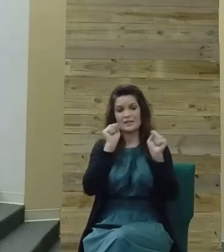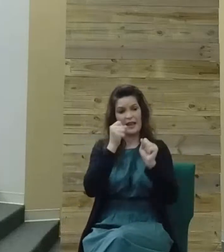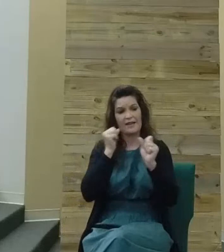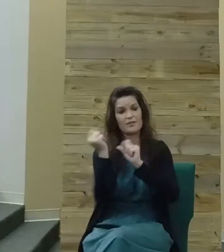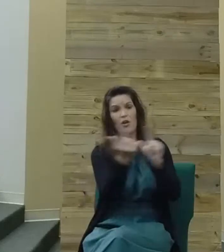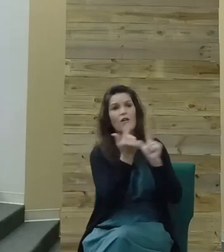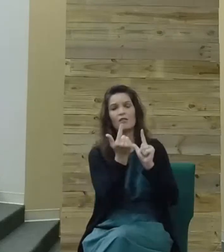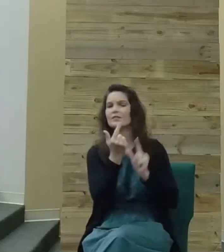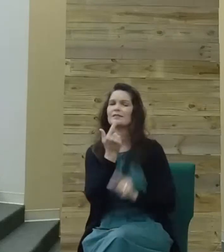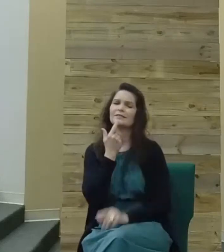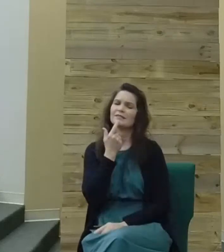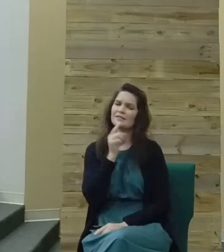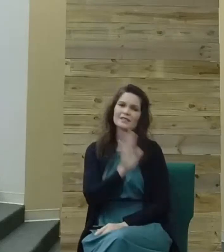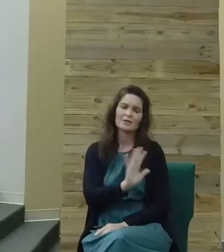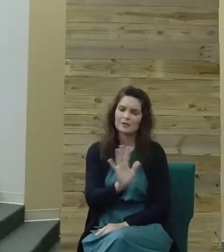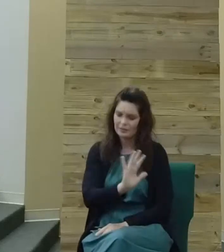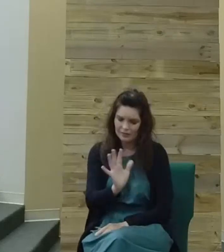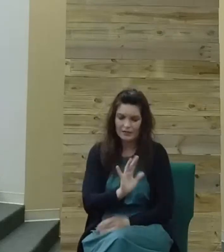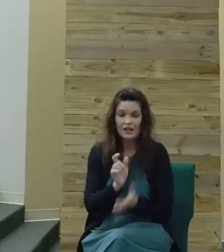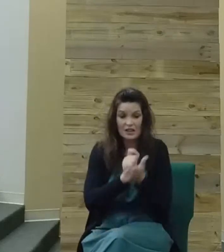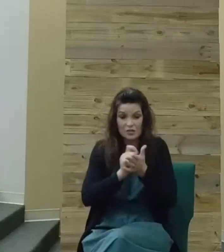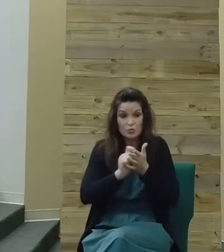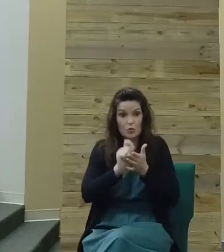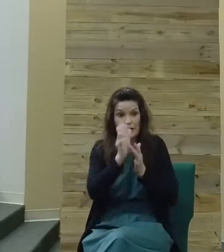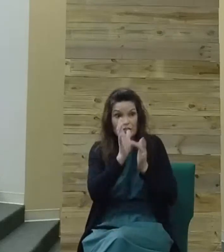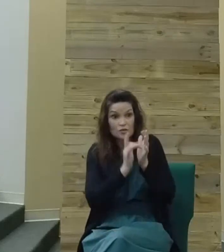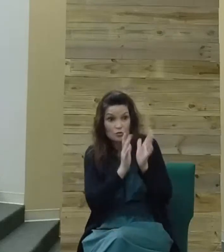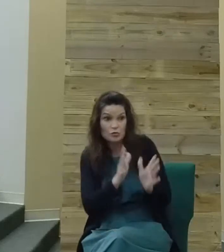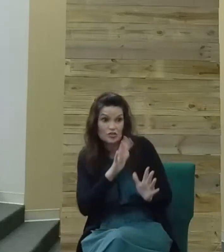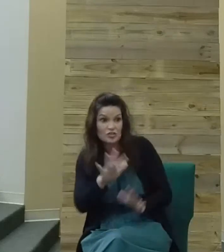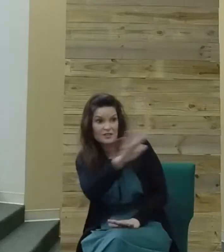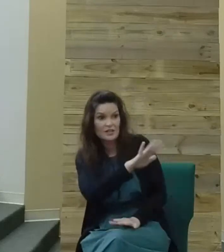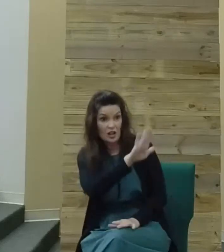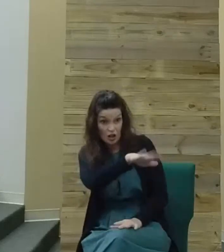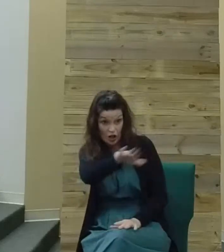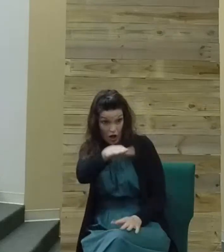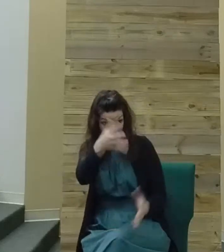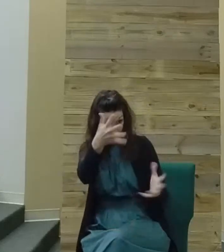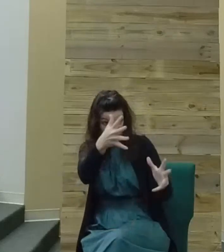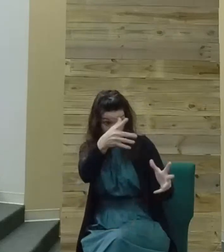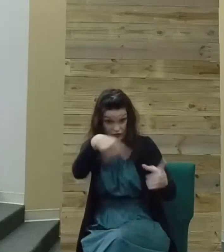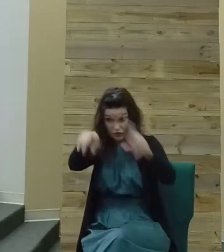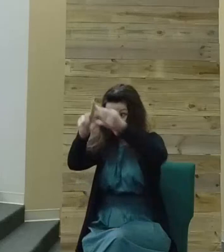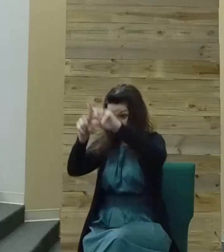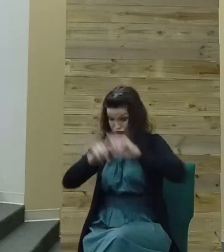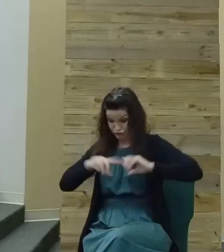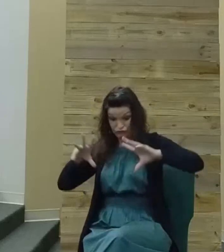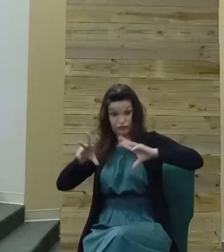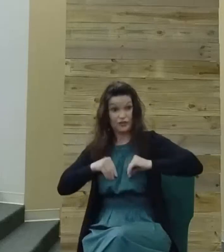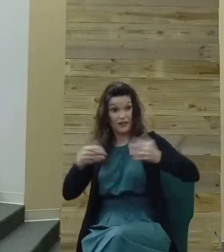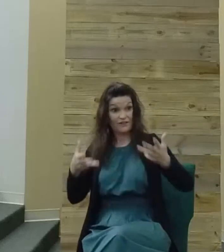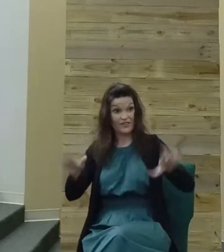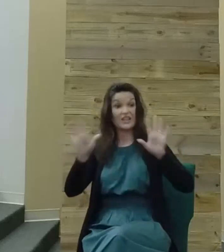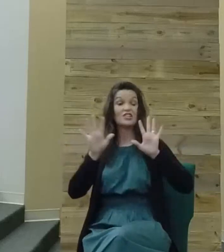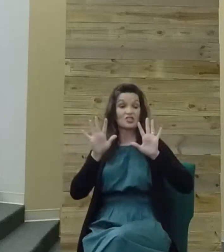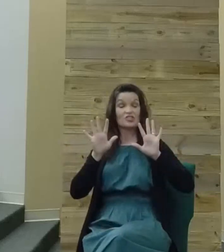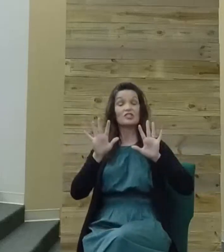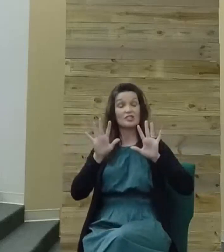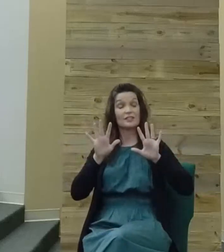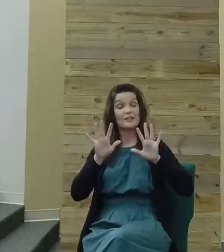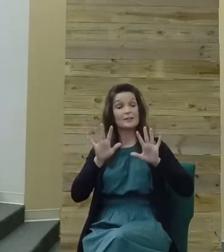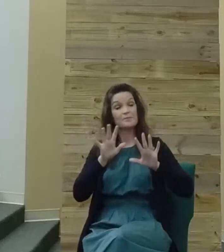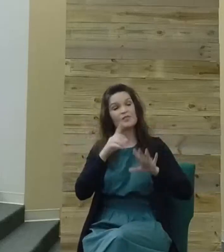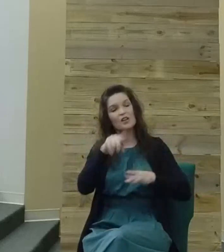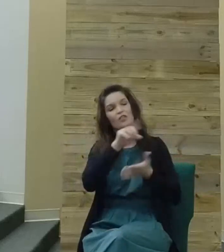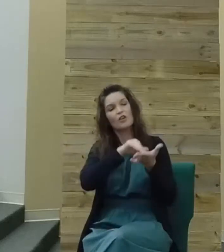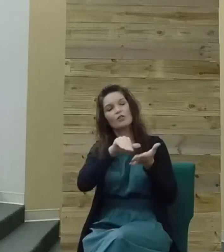not what Paul is saying. He's writing to Christians and he's saying, those of you who are in Christ, those of you who are already reconciled,